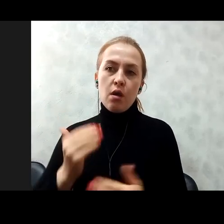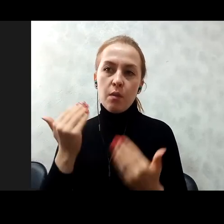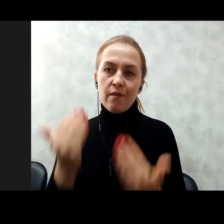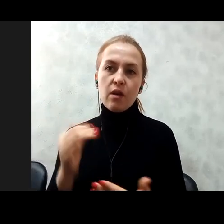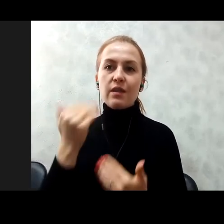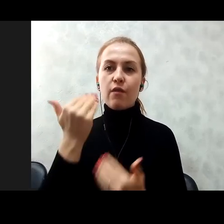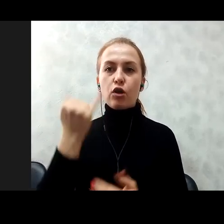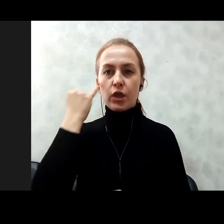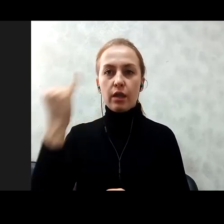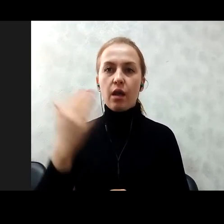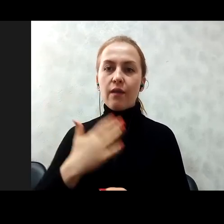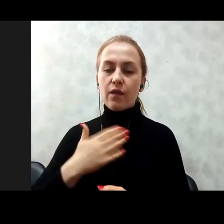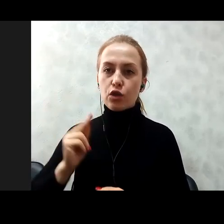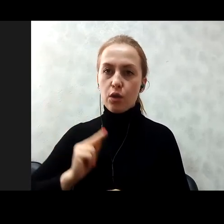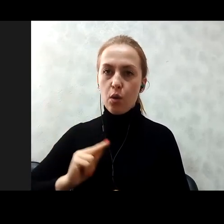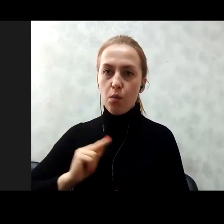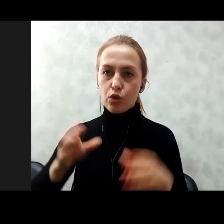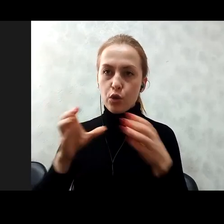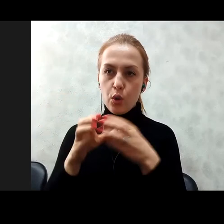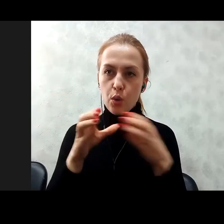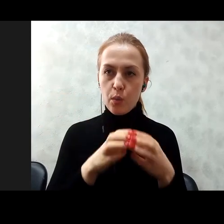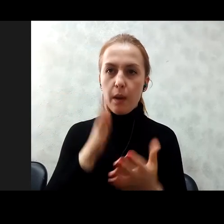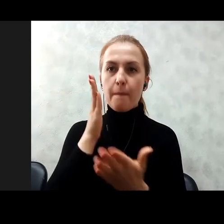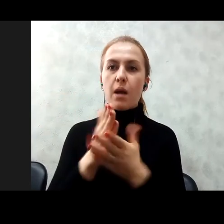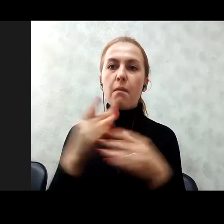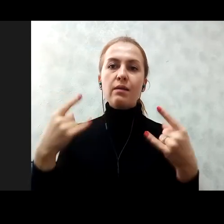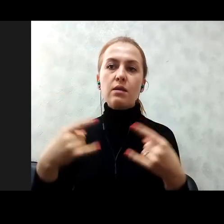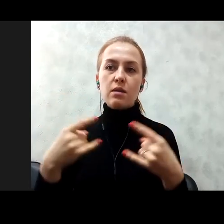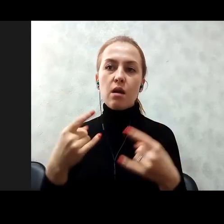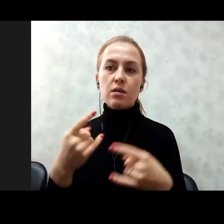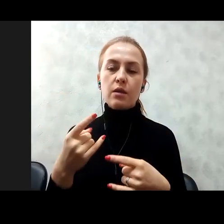work after lunch, that's in the afternoon.